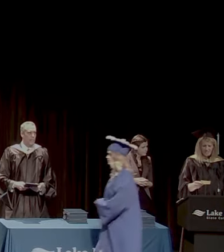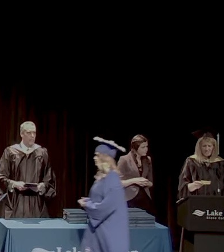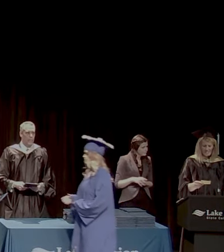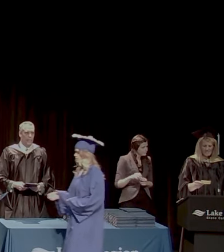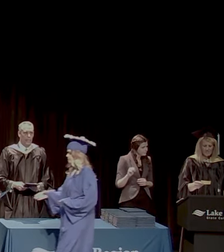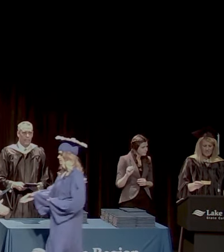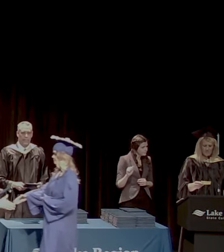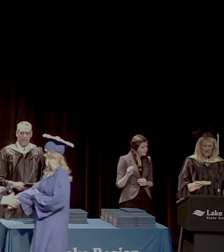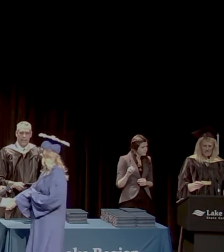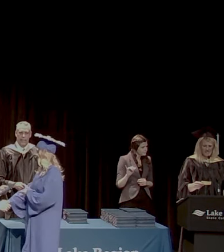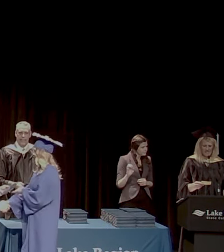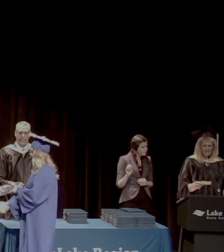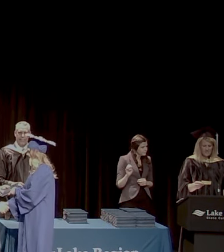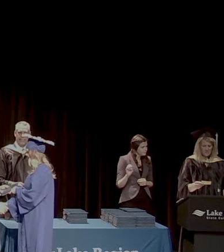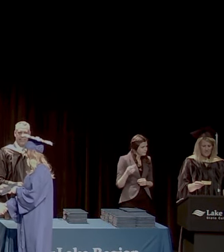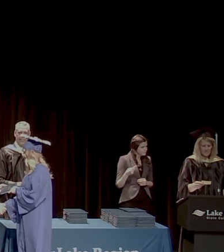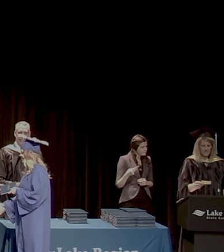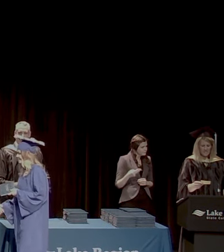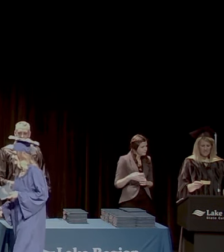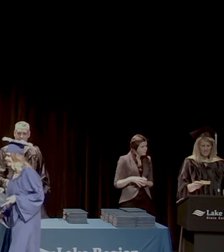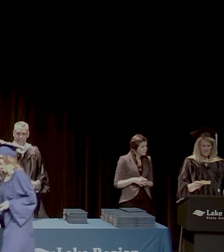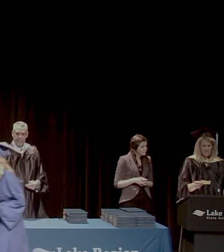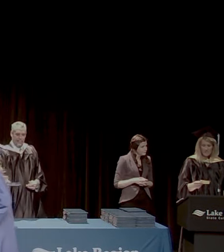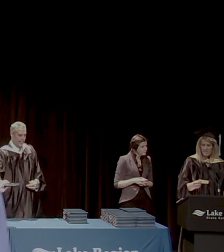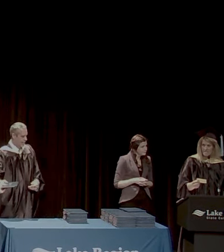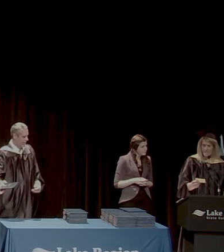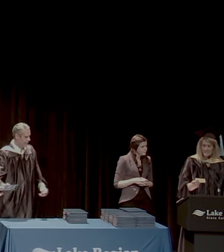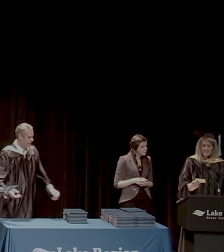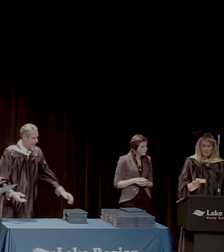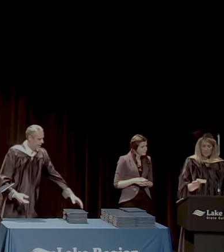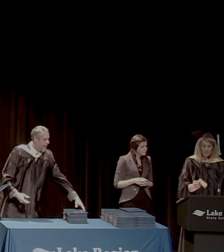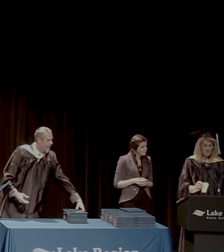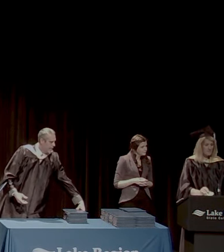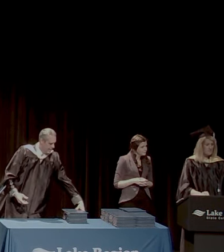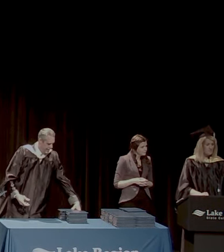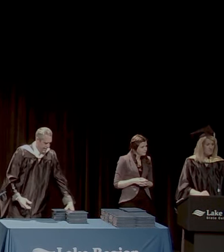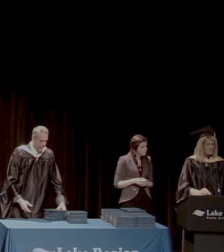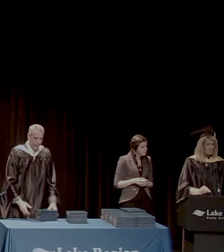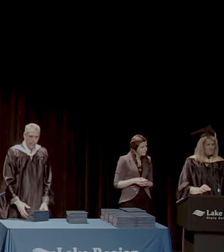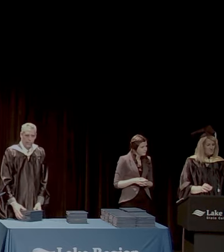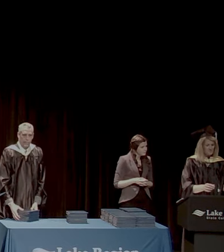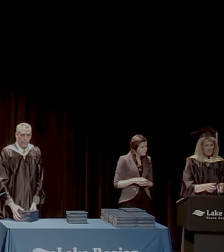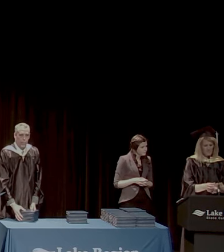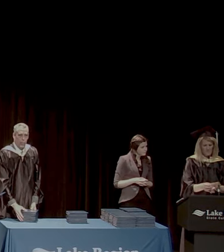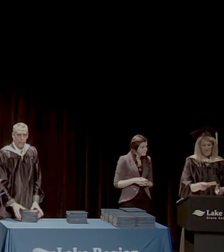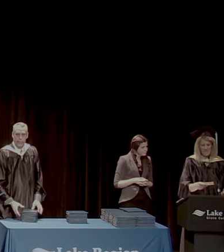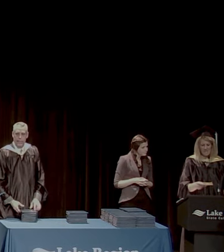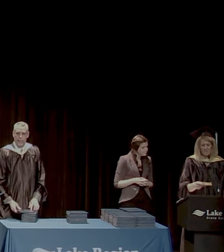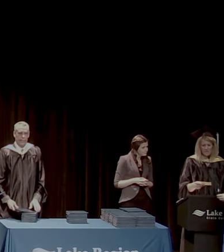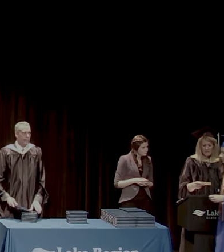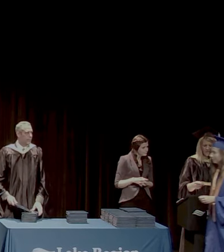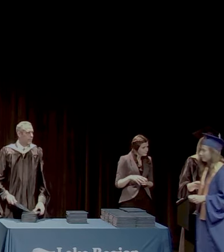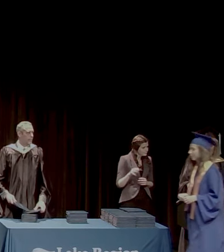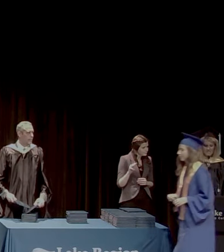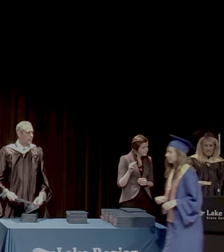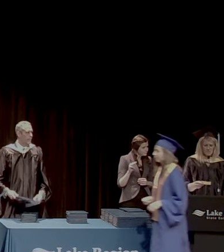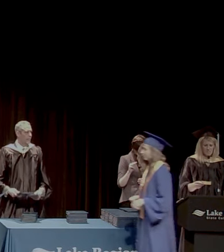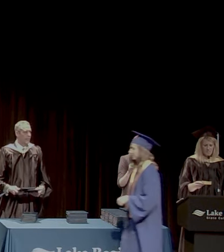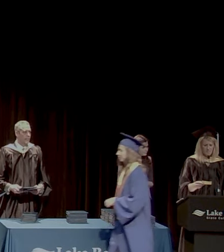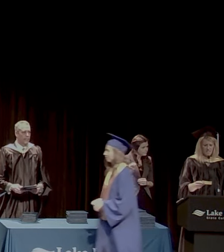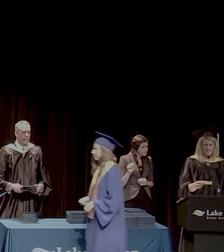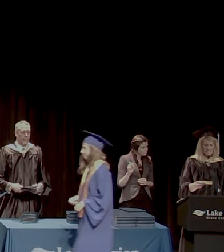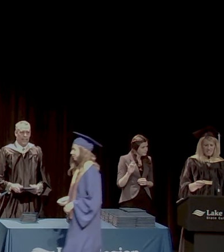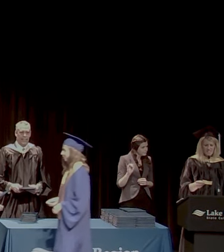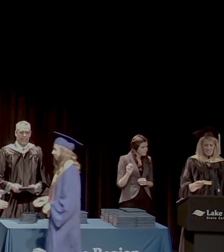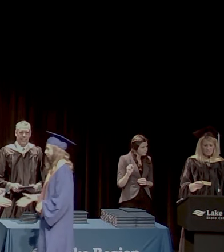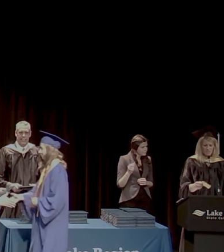Sadie Harding, Associate in Applied Science, Associate Degree Nurse, Associate in Science, Liberal Arts. Maria Hawkins, Associate